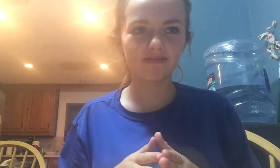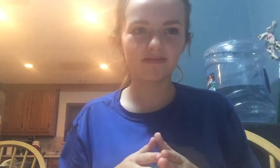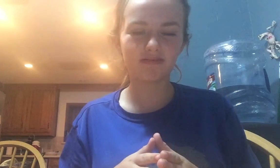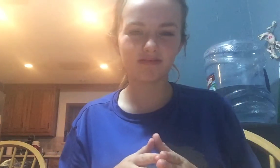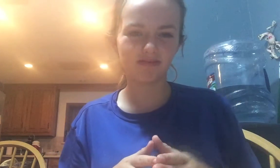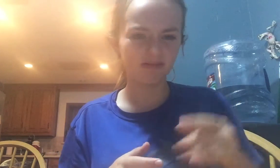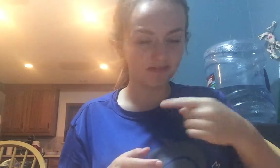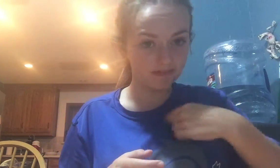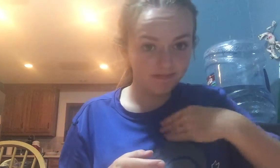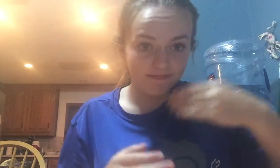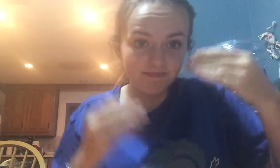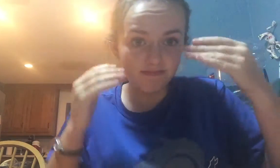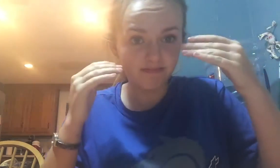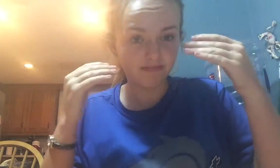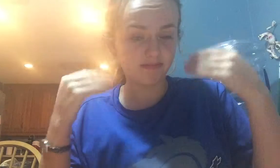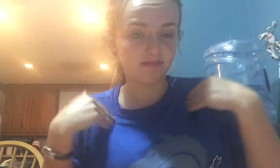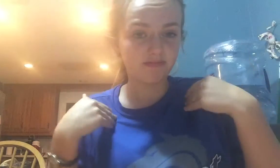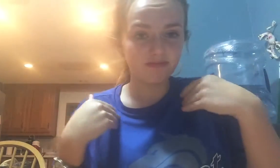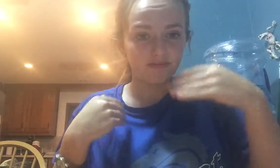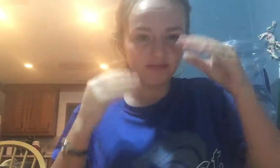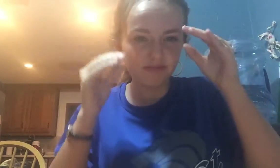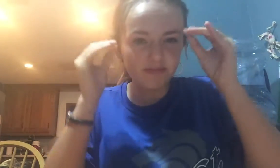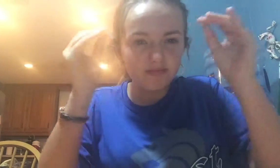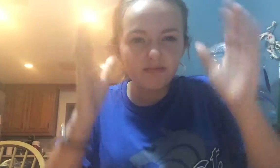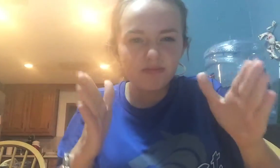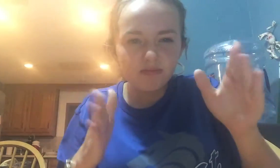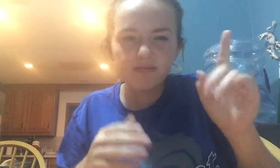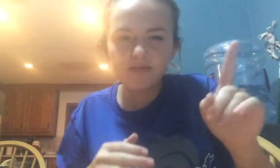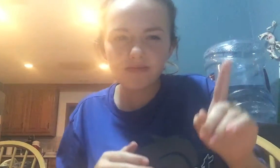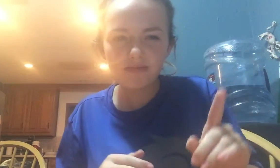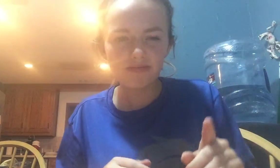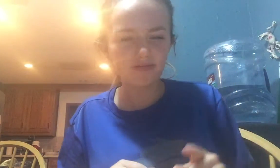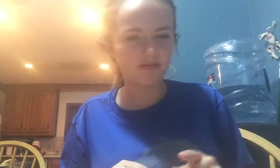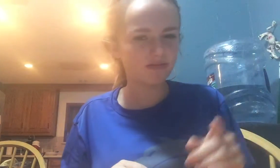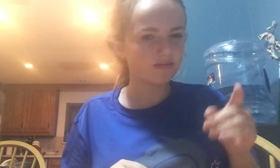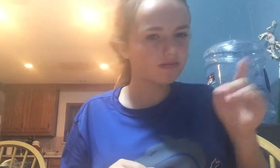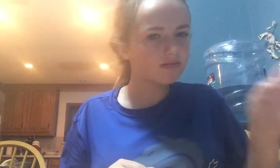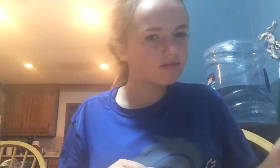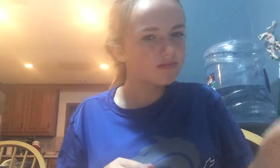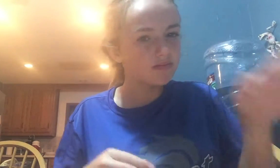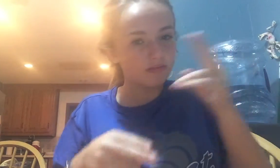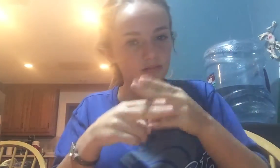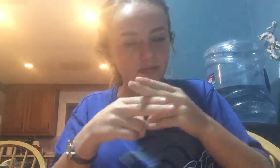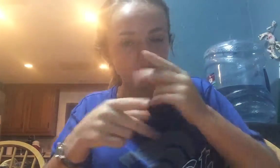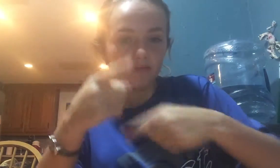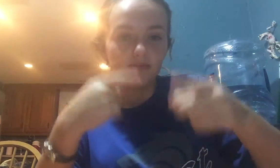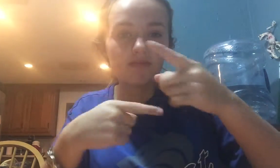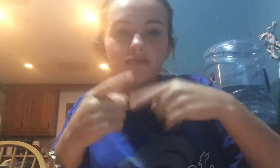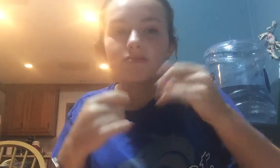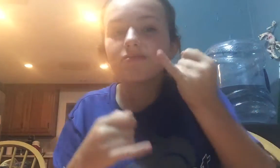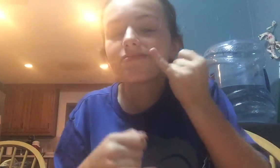I have one teacher, and her name sign is I by the chip.